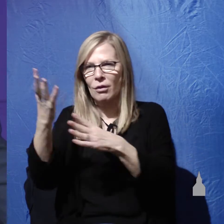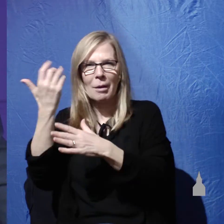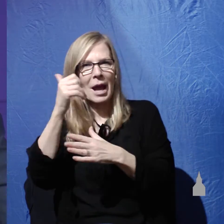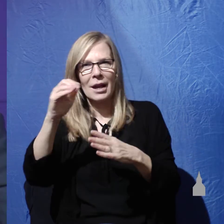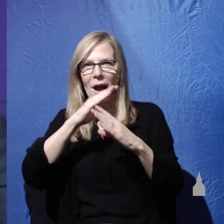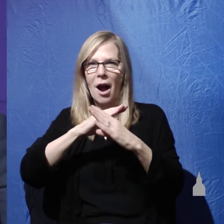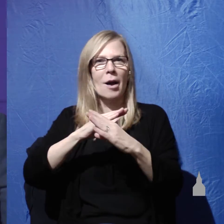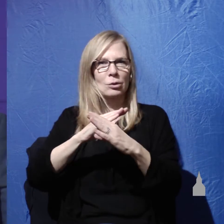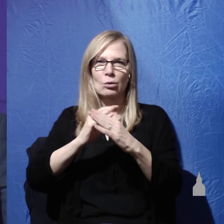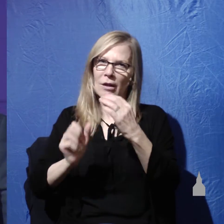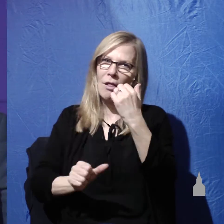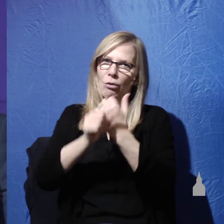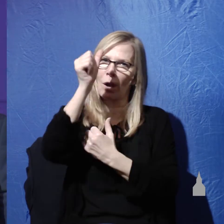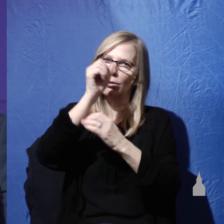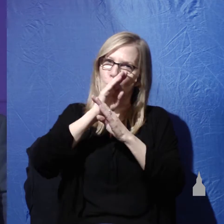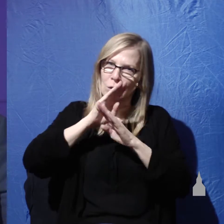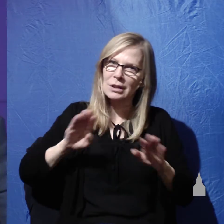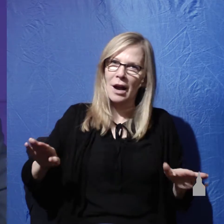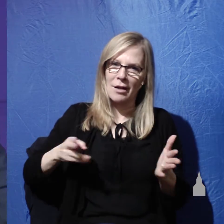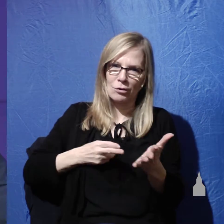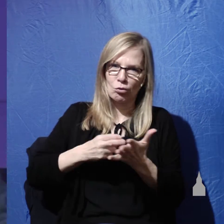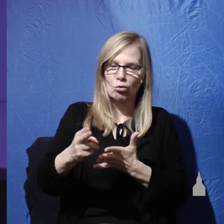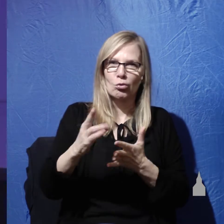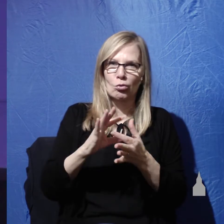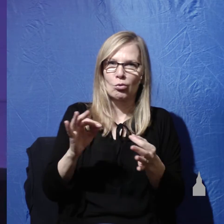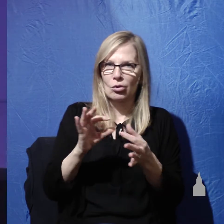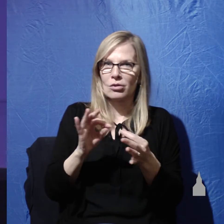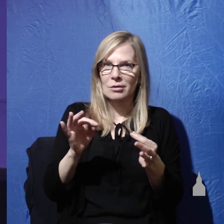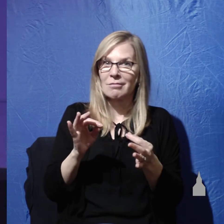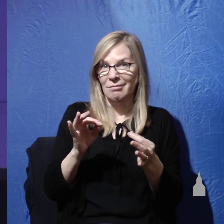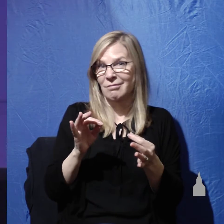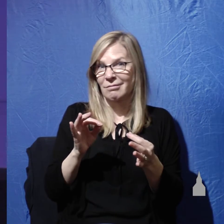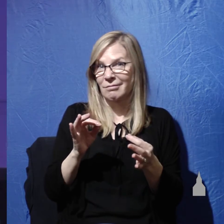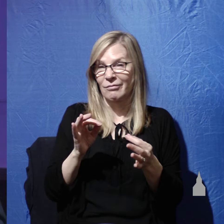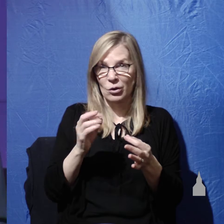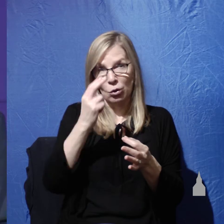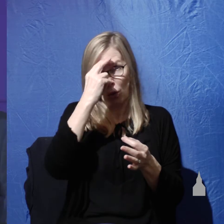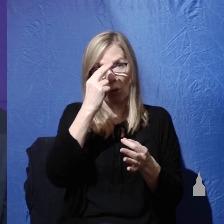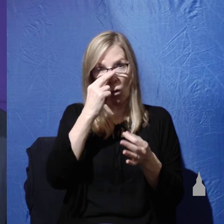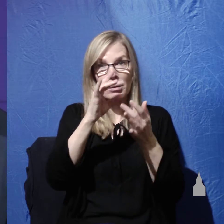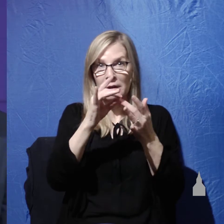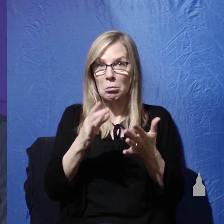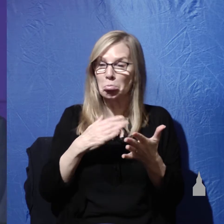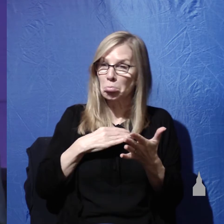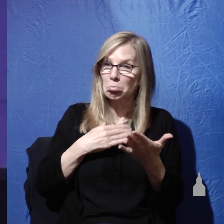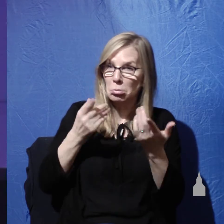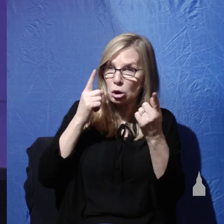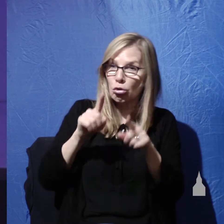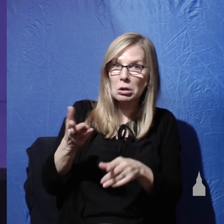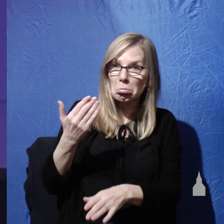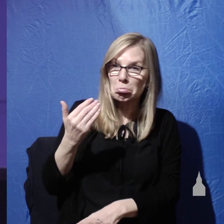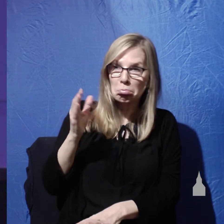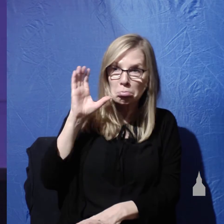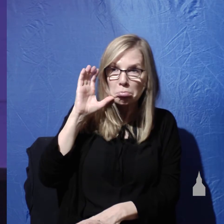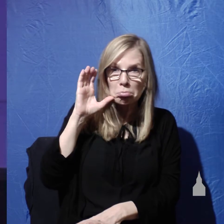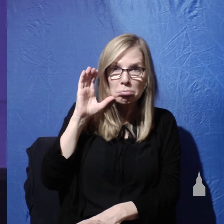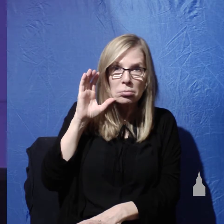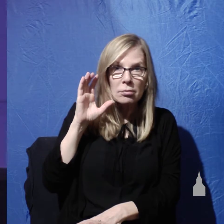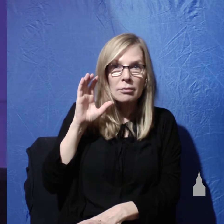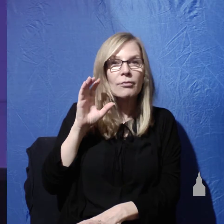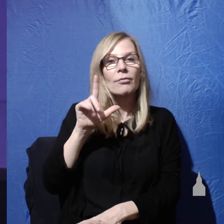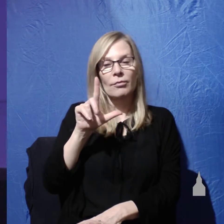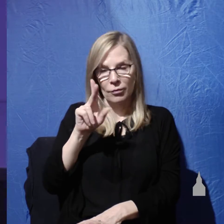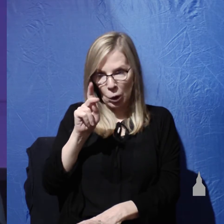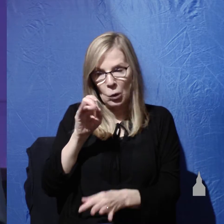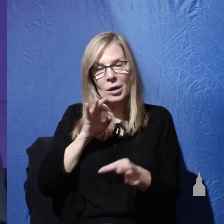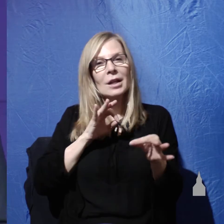silence the words of truth. And so with these Roman leaders agreeing to hear what Paul has to say, Luke now proceeds